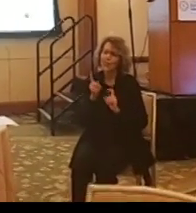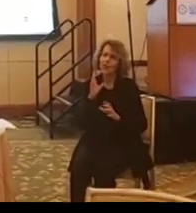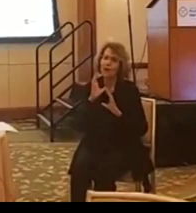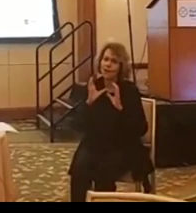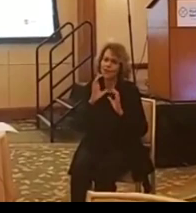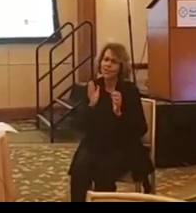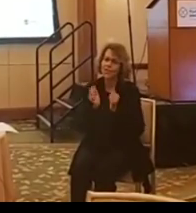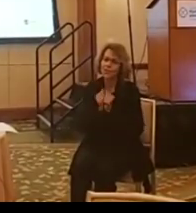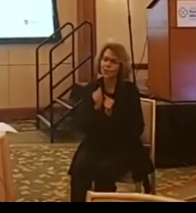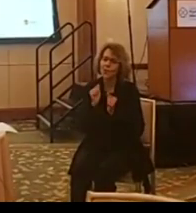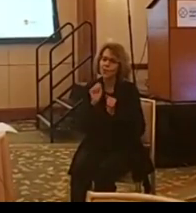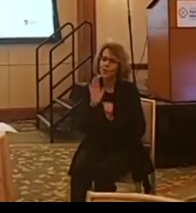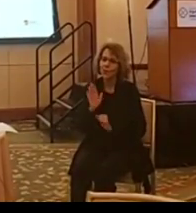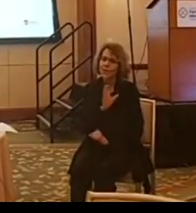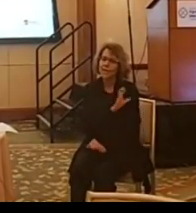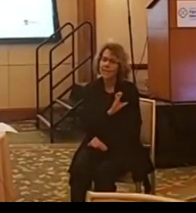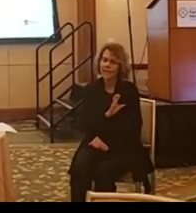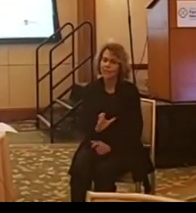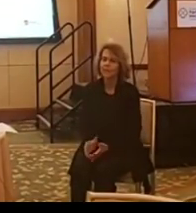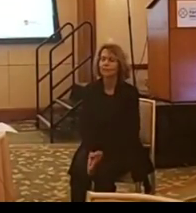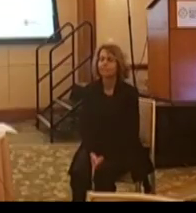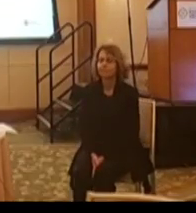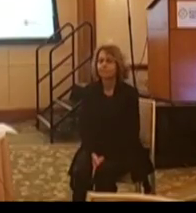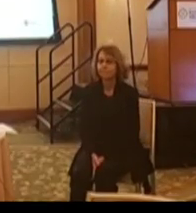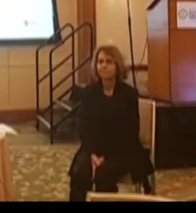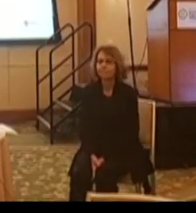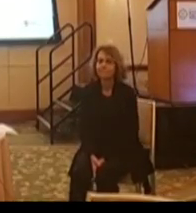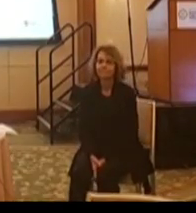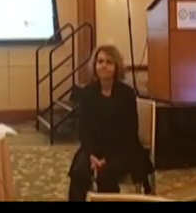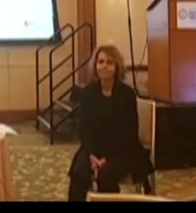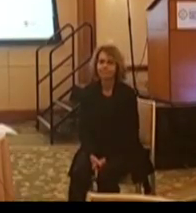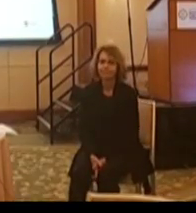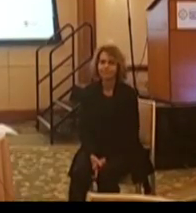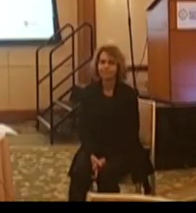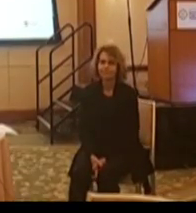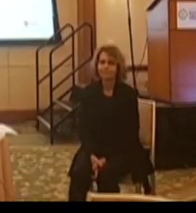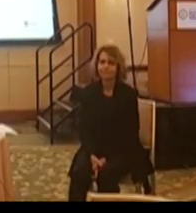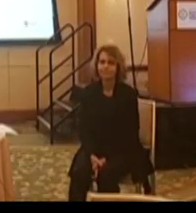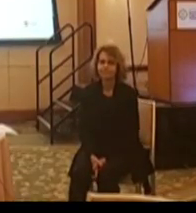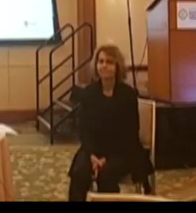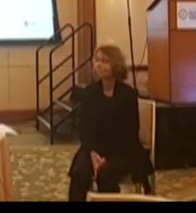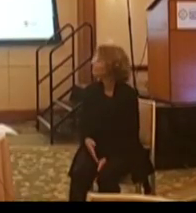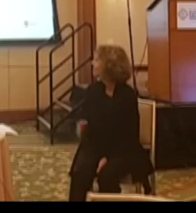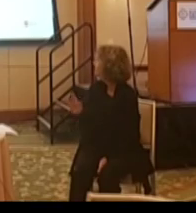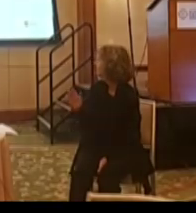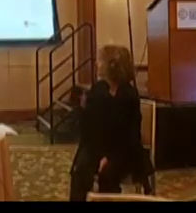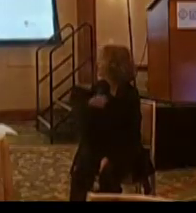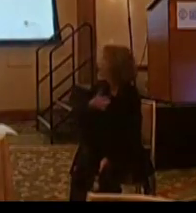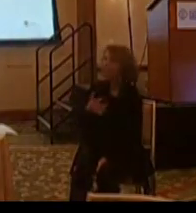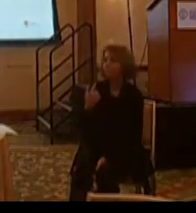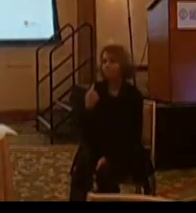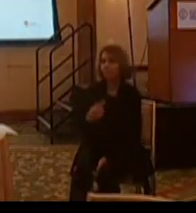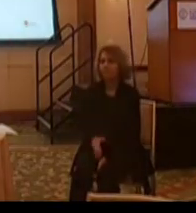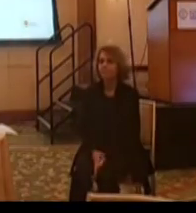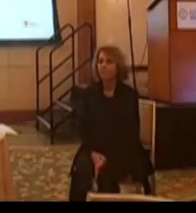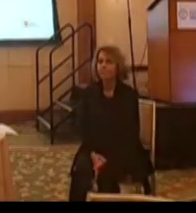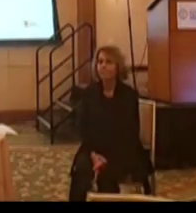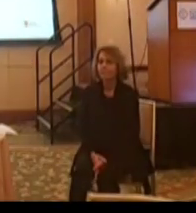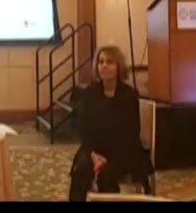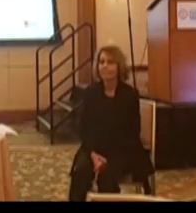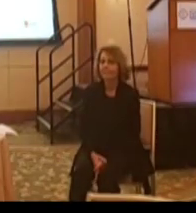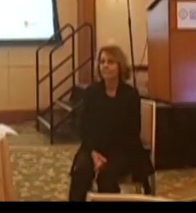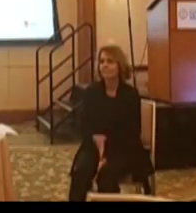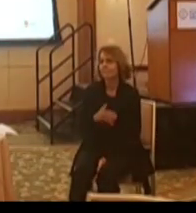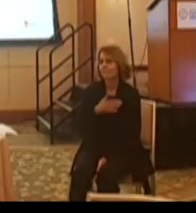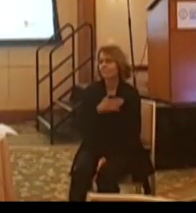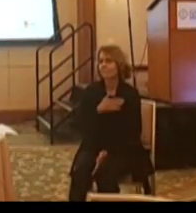clinician. And with that, I'll sort of bring it to a close. This is my information, patientrevolution.org, our website,